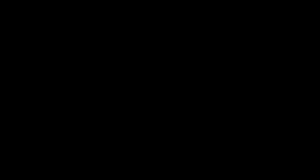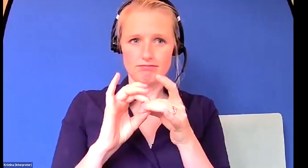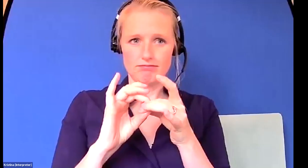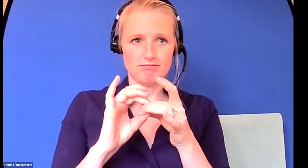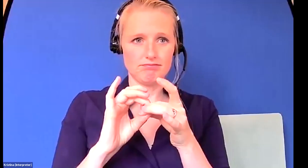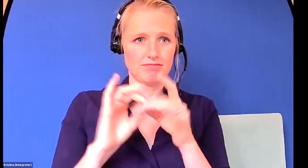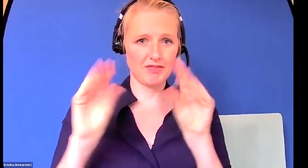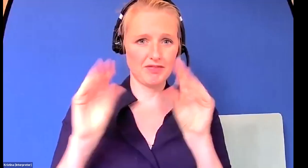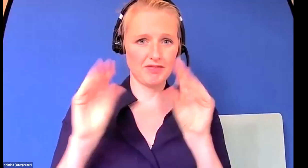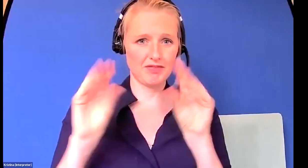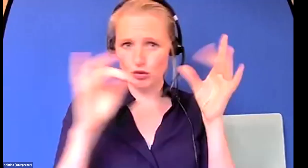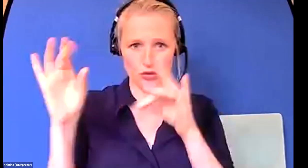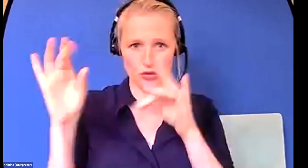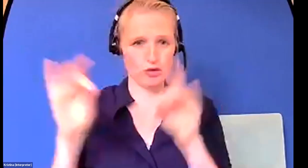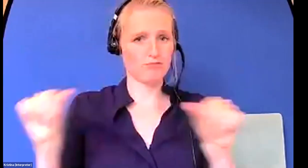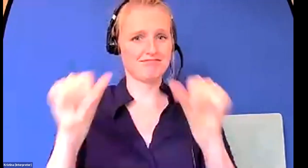or just about everybody.